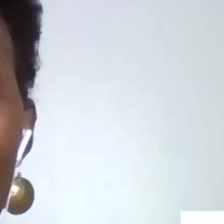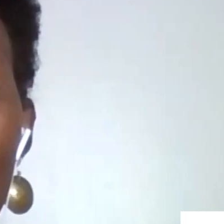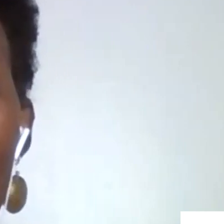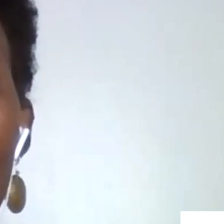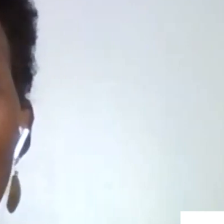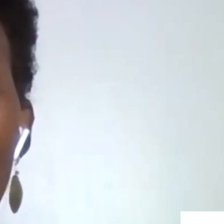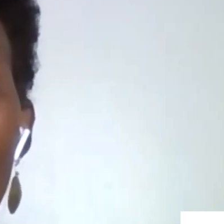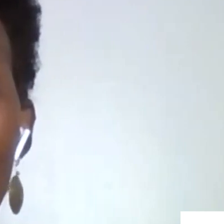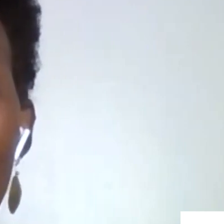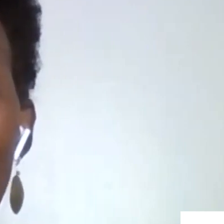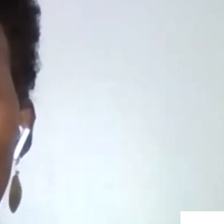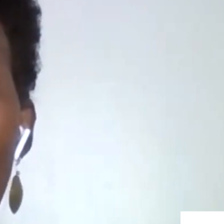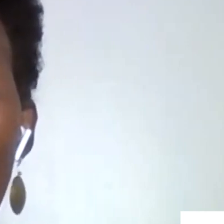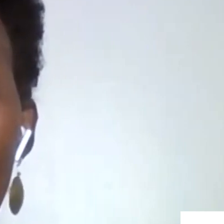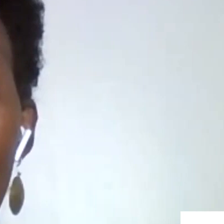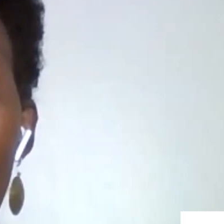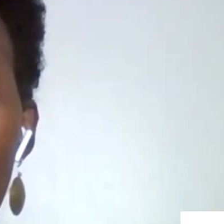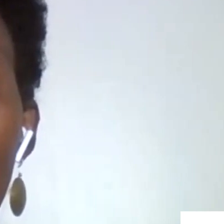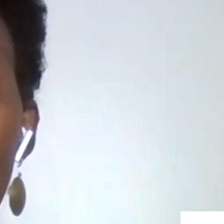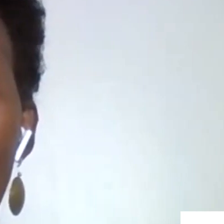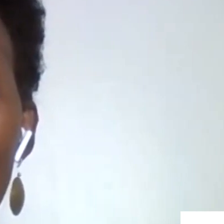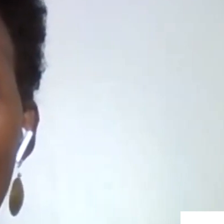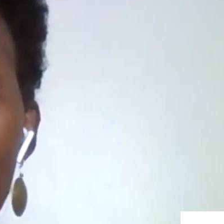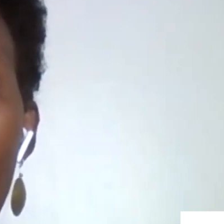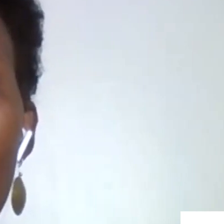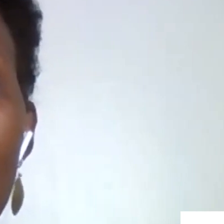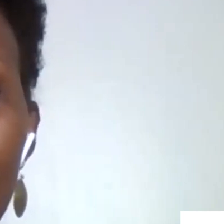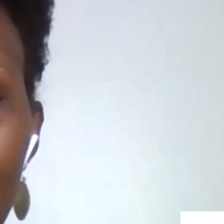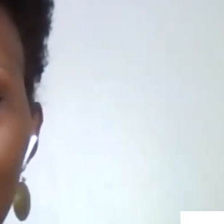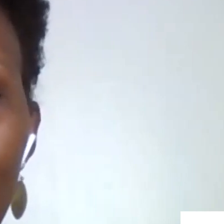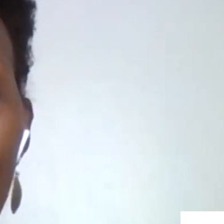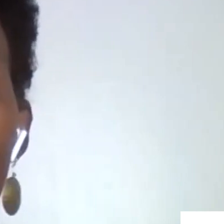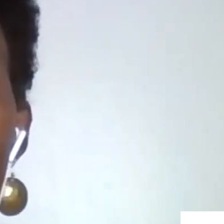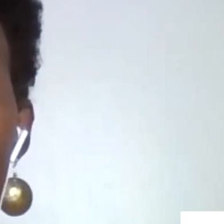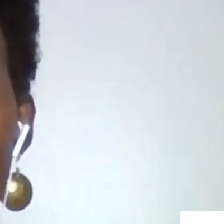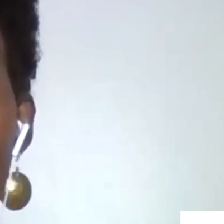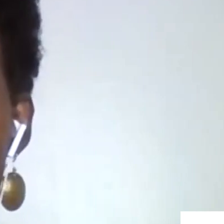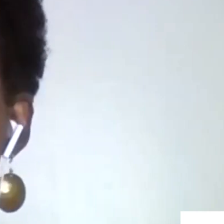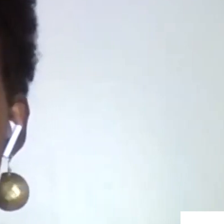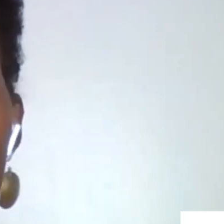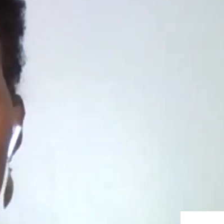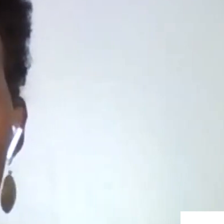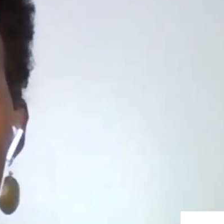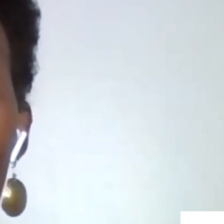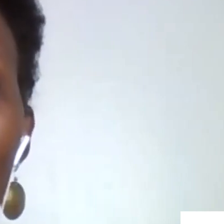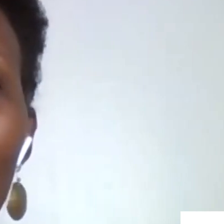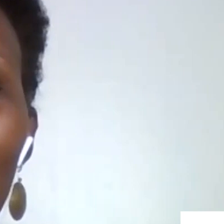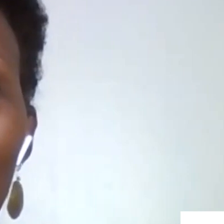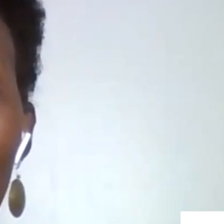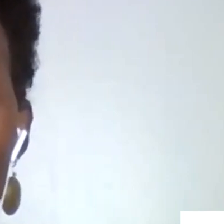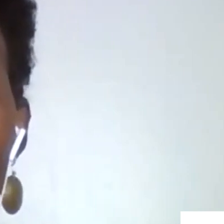organic honey, and sweets such as flavored mabuyu, achari, and dates. So if you're looking for that, you know,